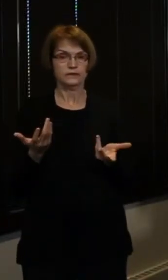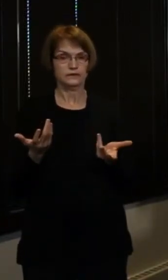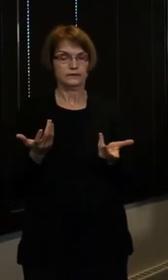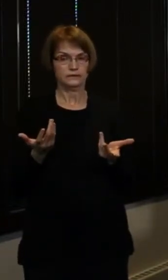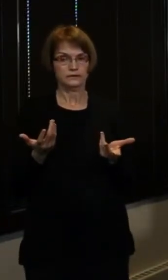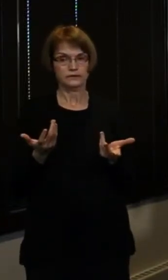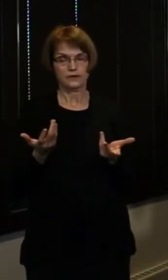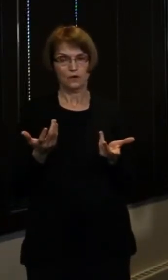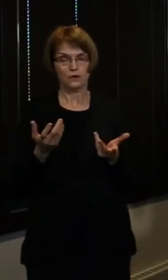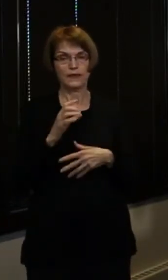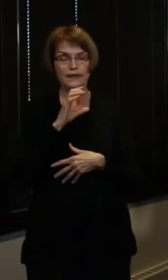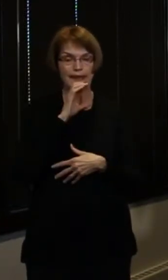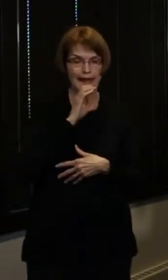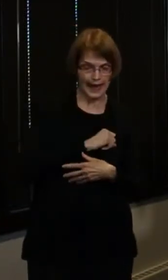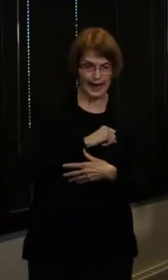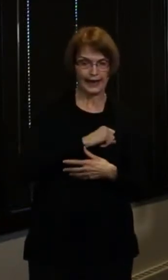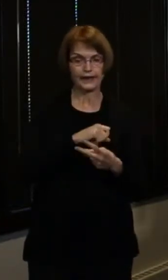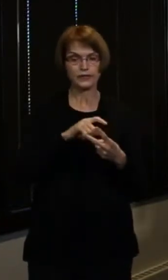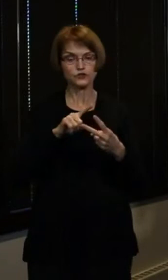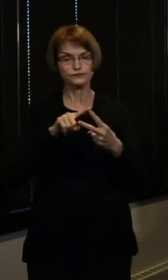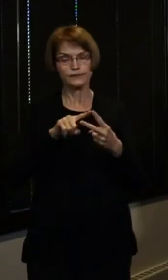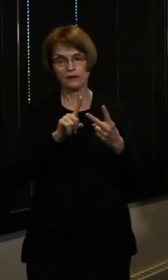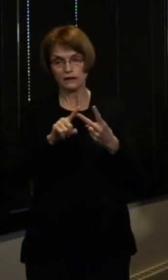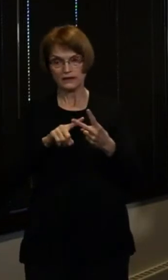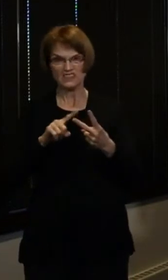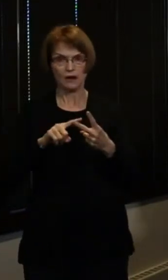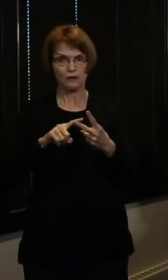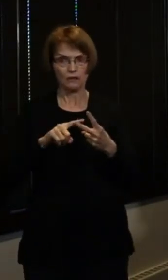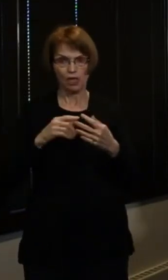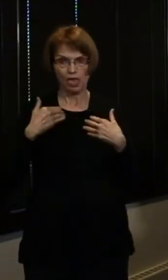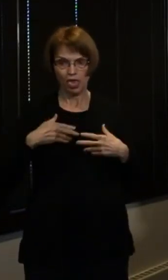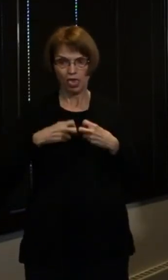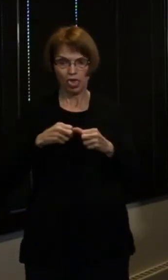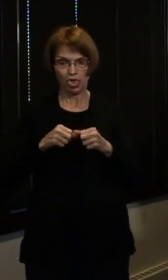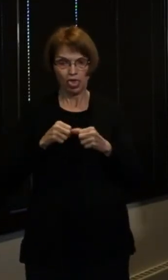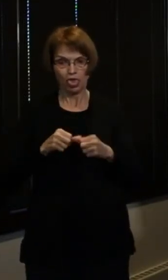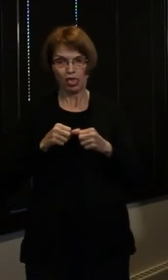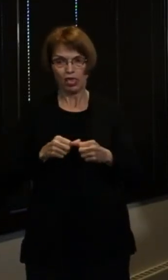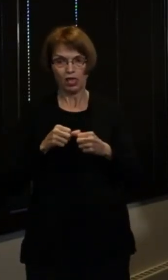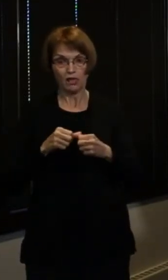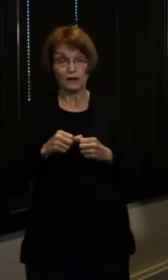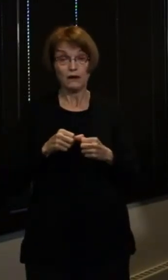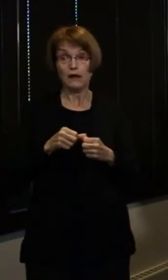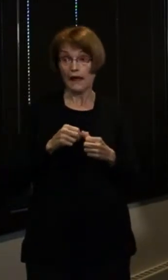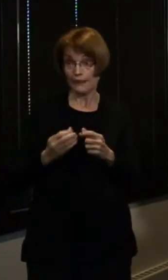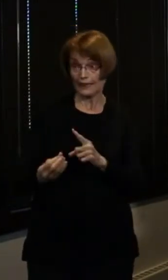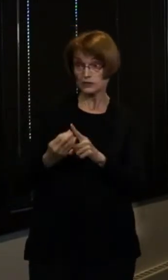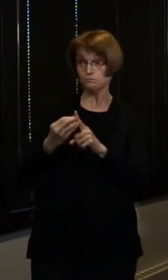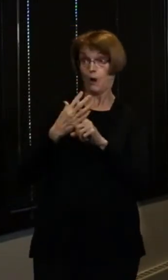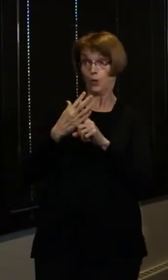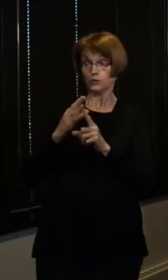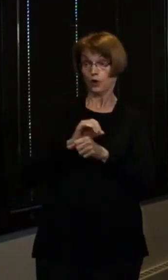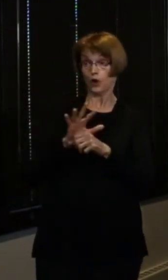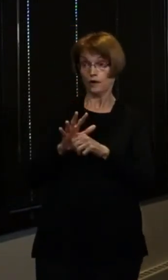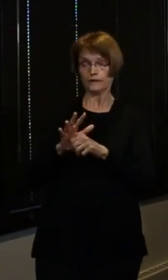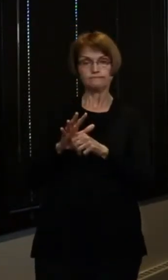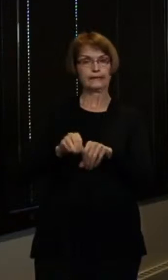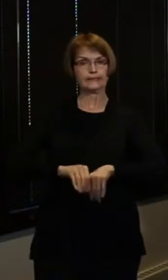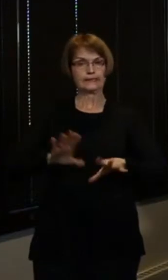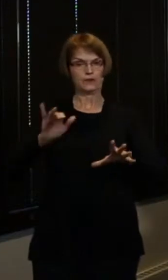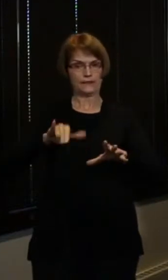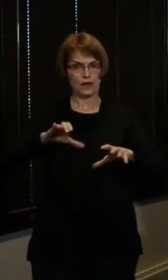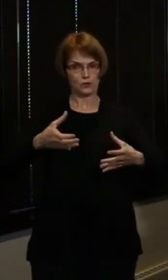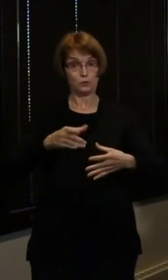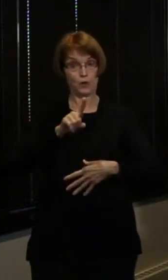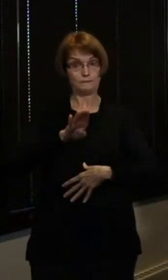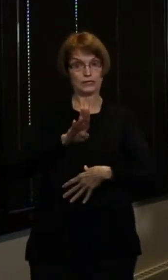that age and that chronic conditions have on who is exposed to COVID, it's clear that that 1B2